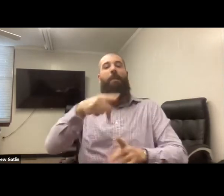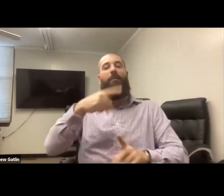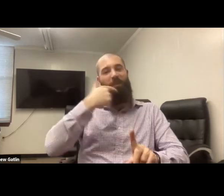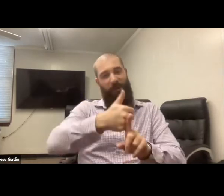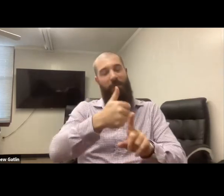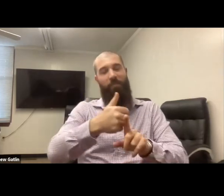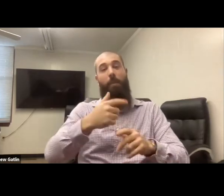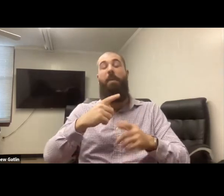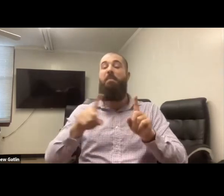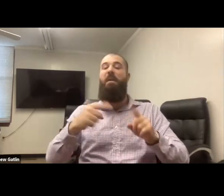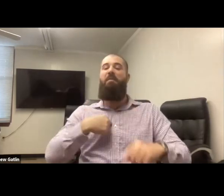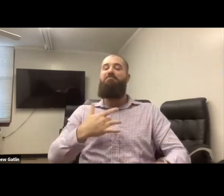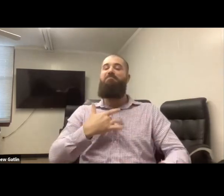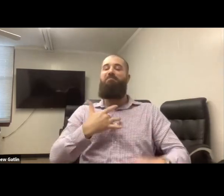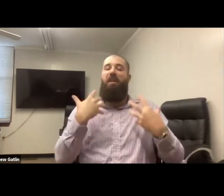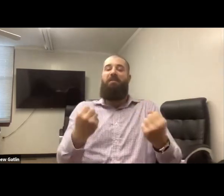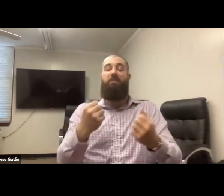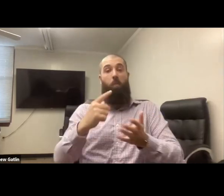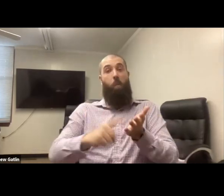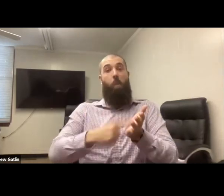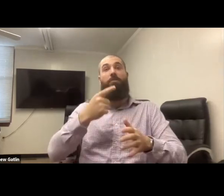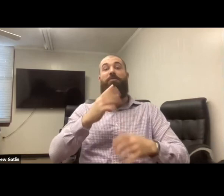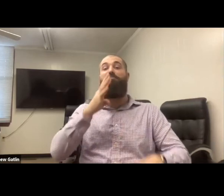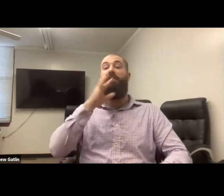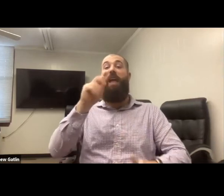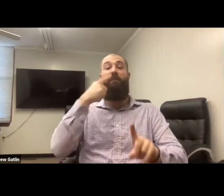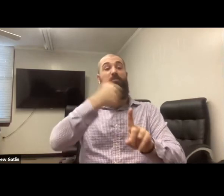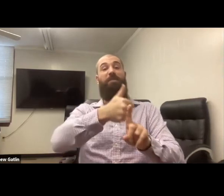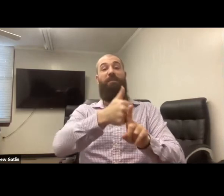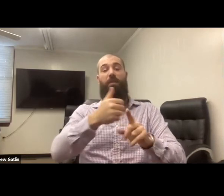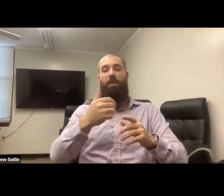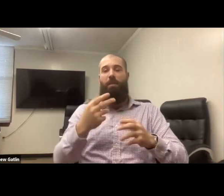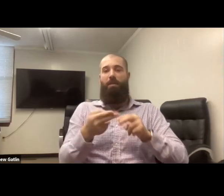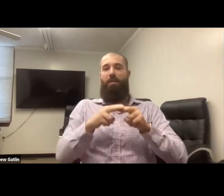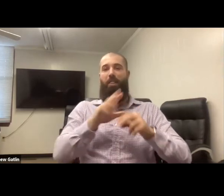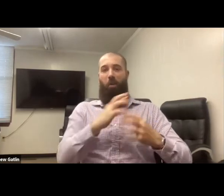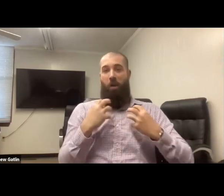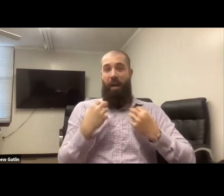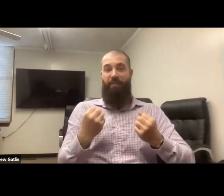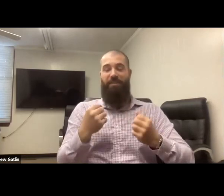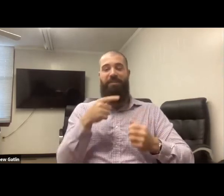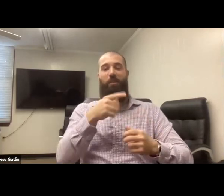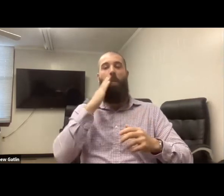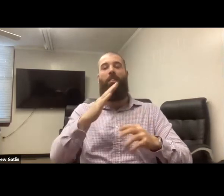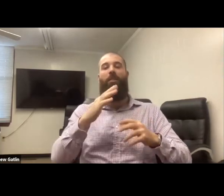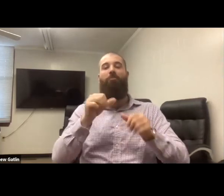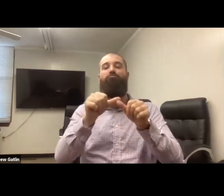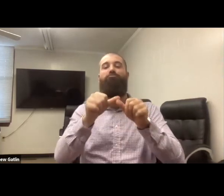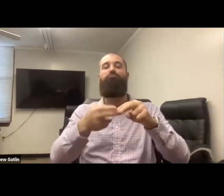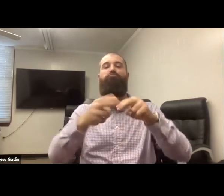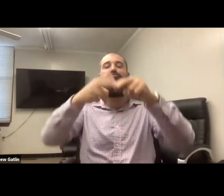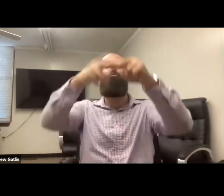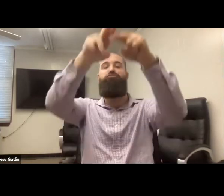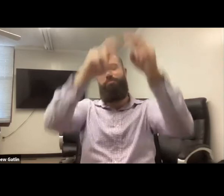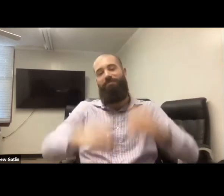the first step, to step, speak up for yourself. You got to have the confidence. But once you do it, it increases your